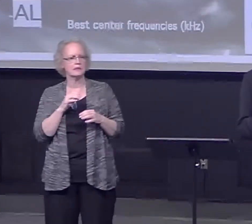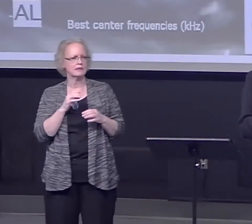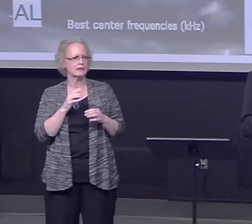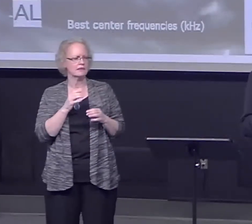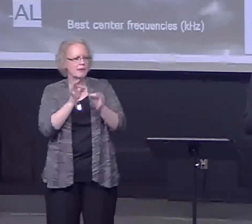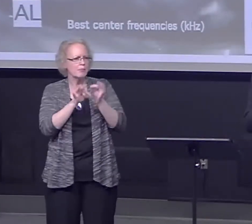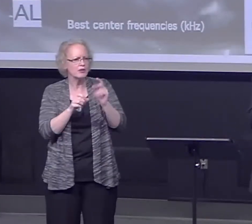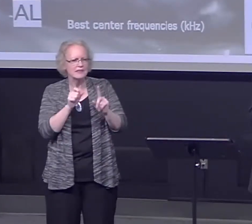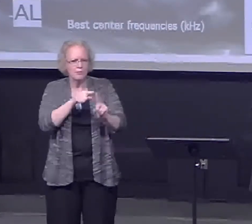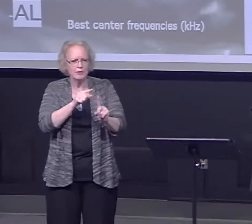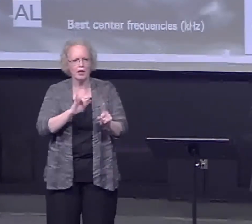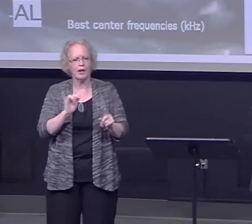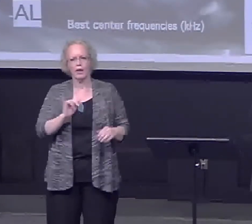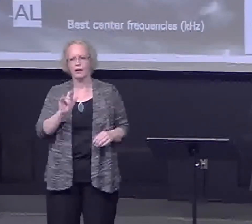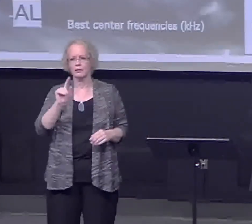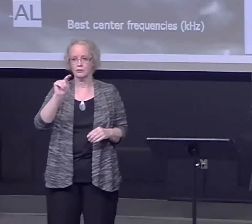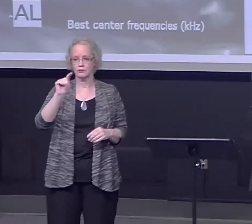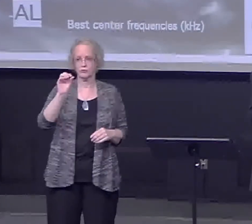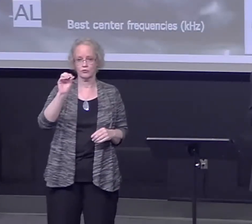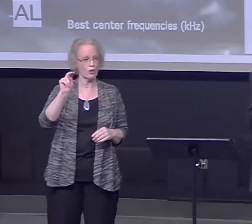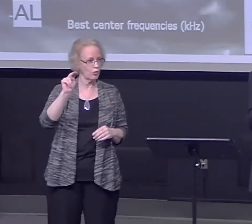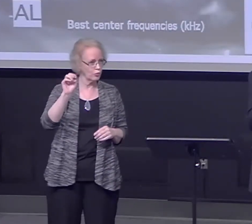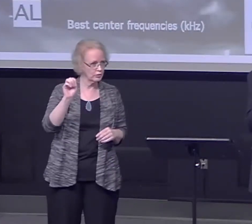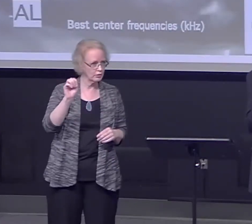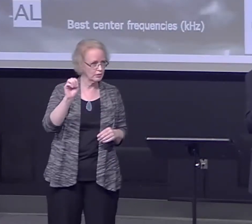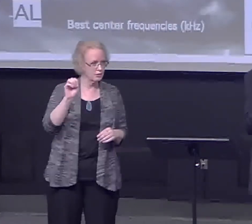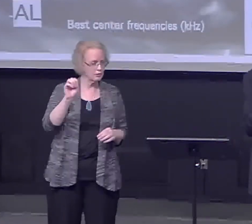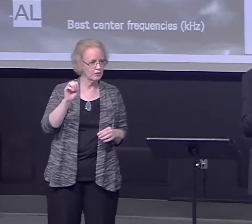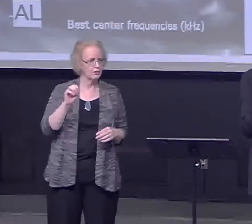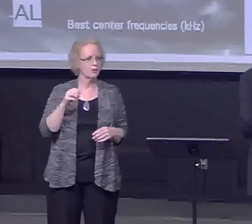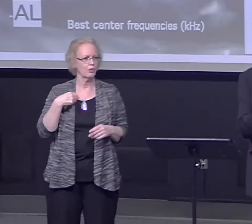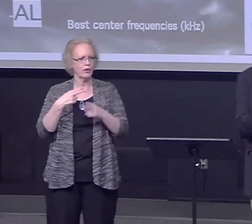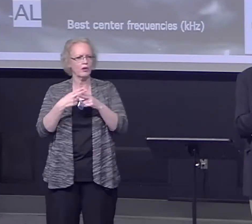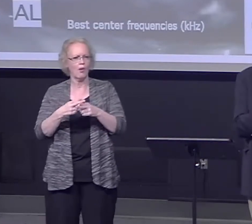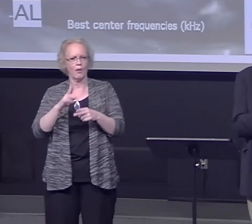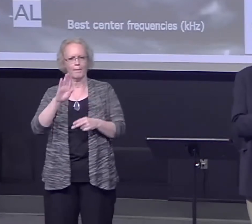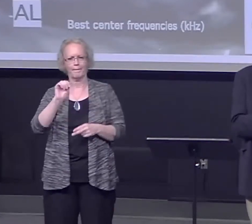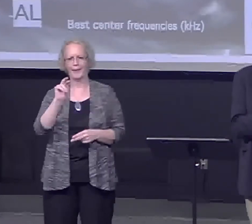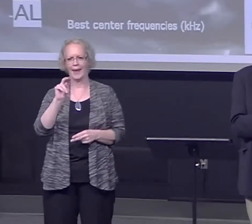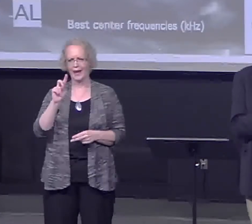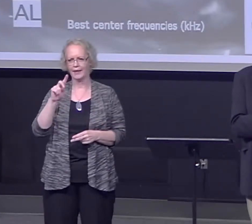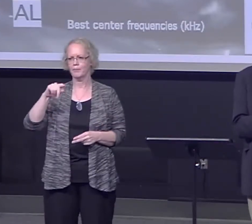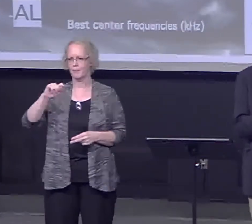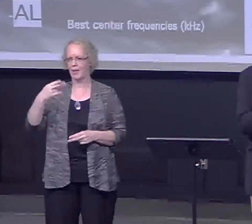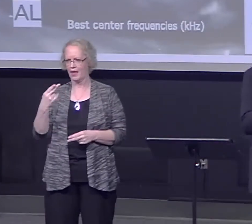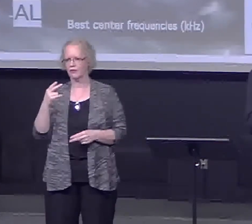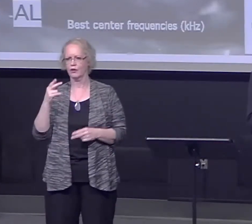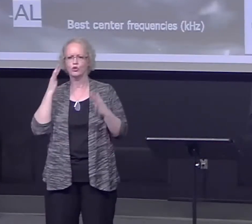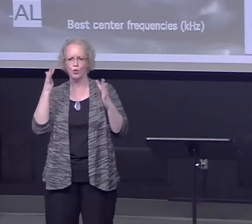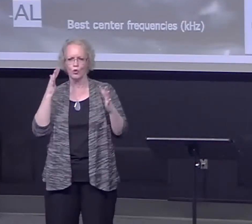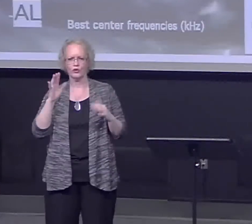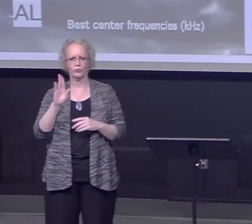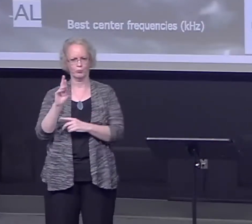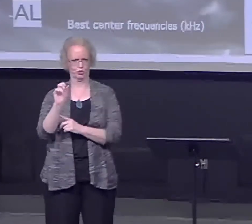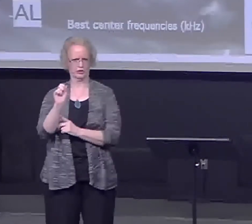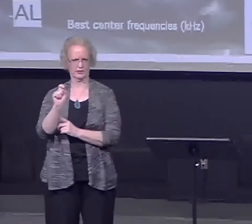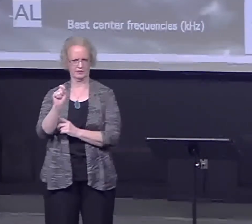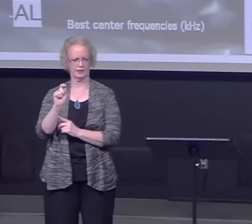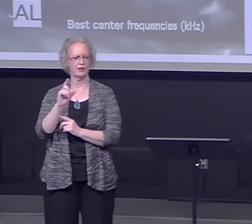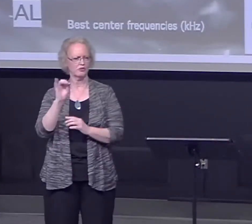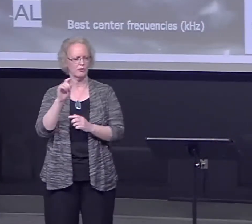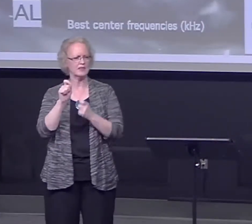tones, but tones that have a narrow bandwidth, so we call them bandpass noise bursts, because they have a pitch, but they are